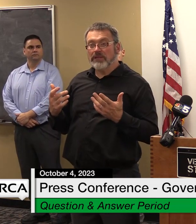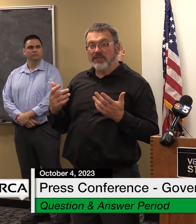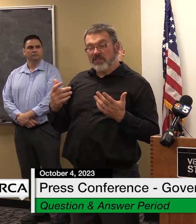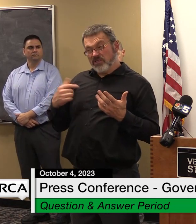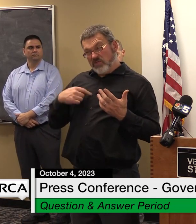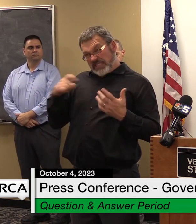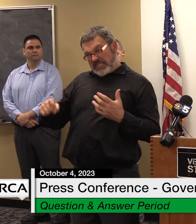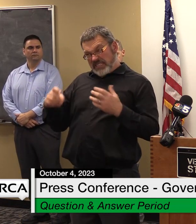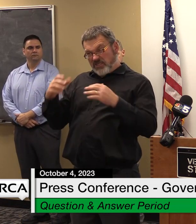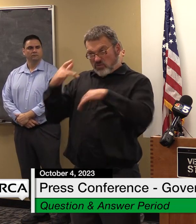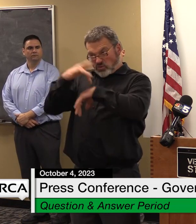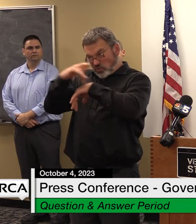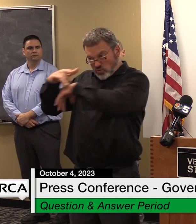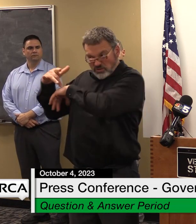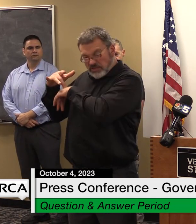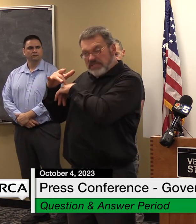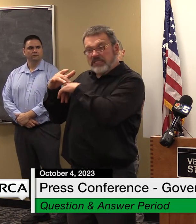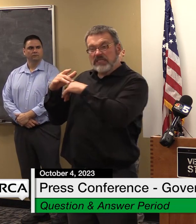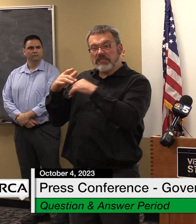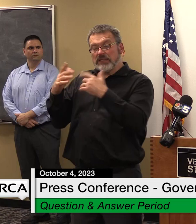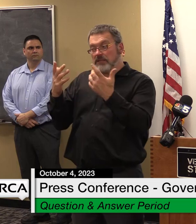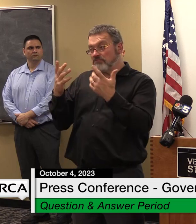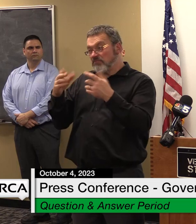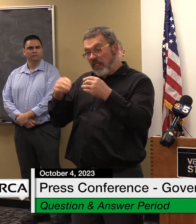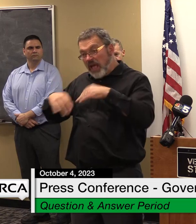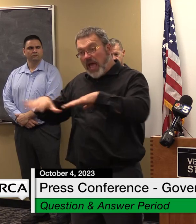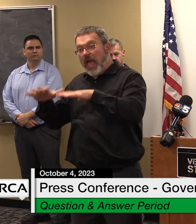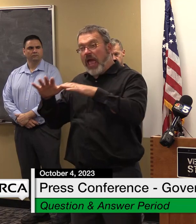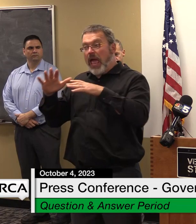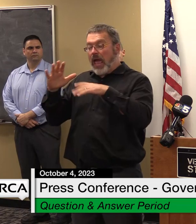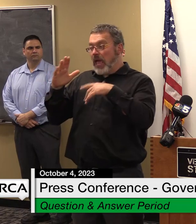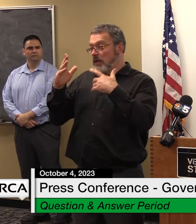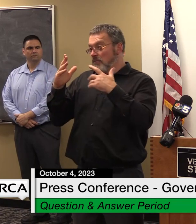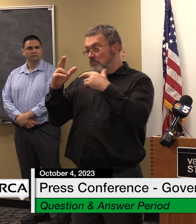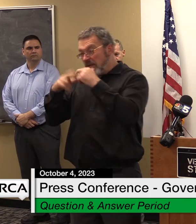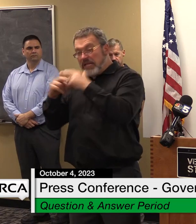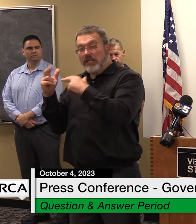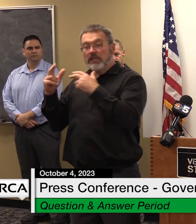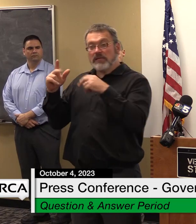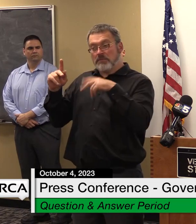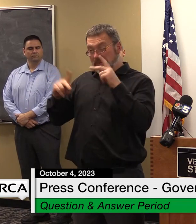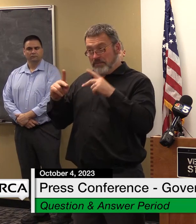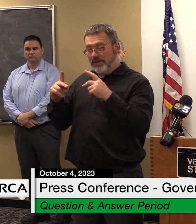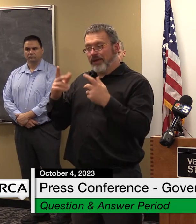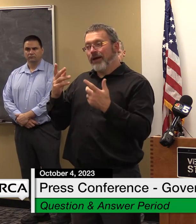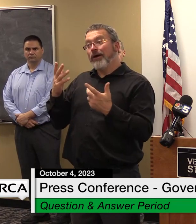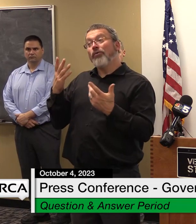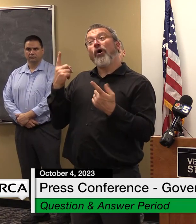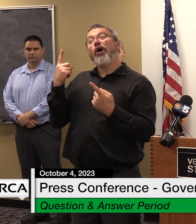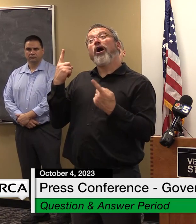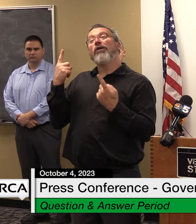resources, and unfortunately we need more time that we don't have, and we just need to amplify everything.